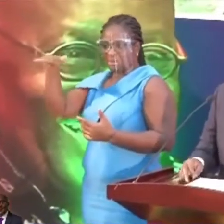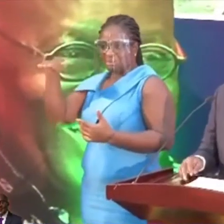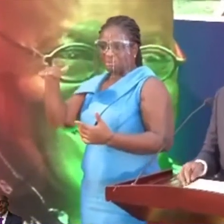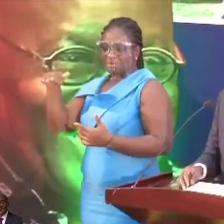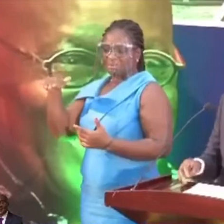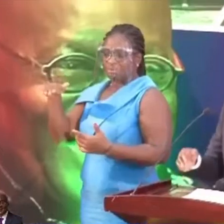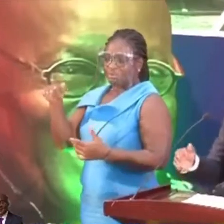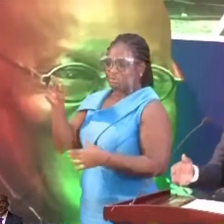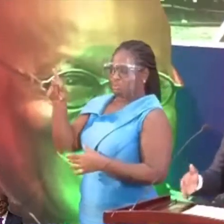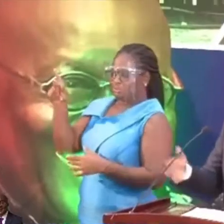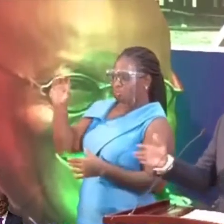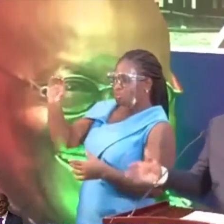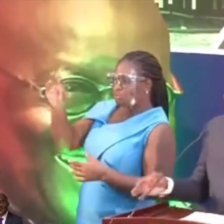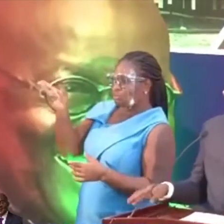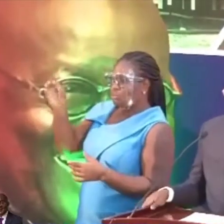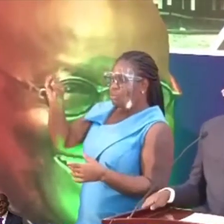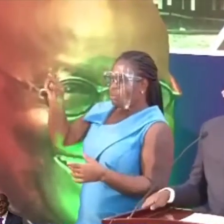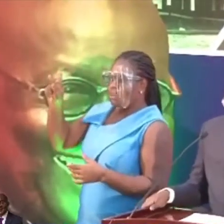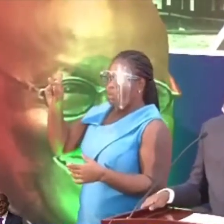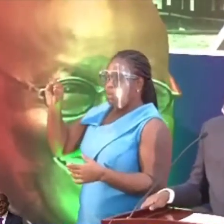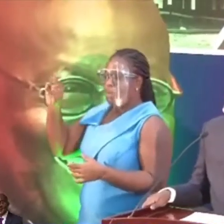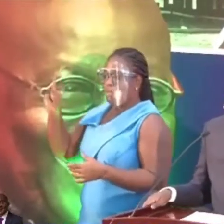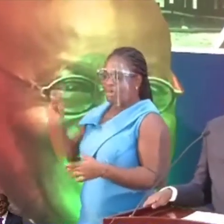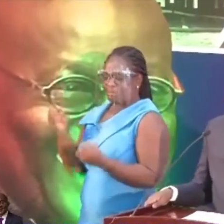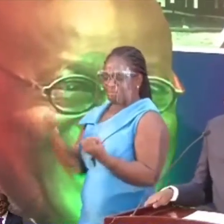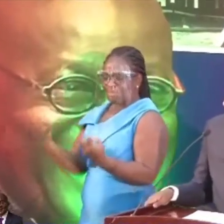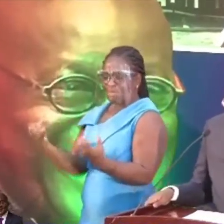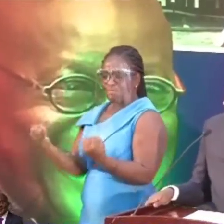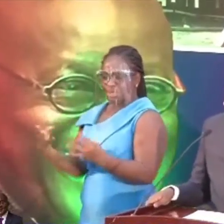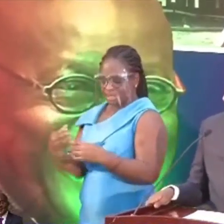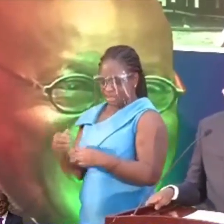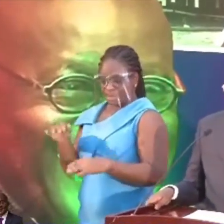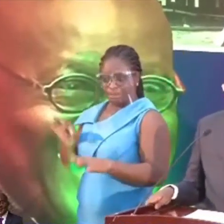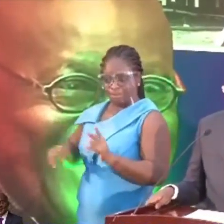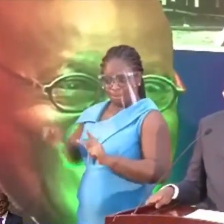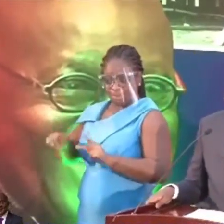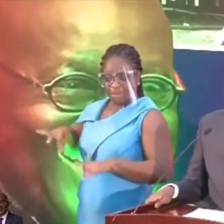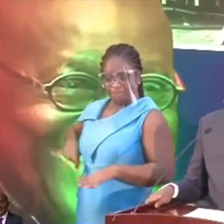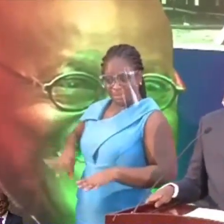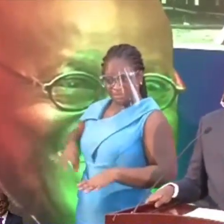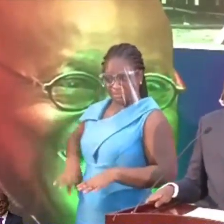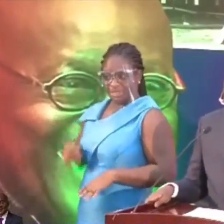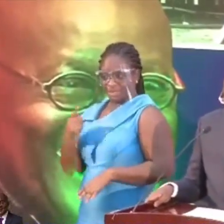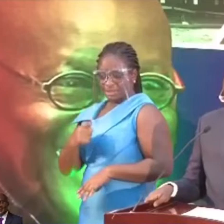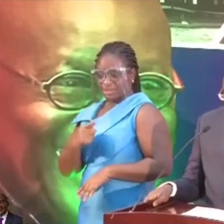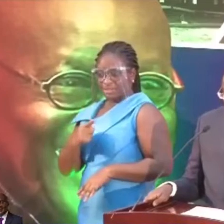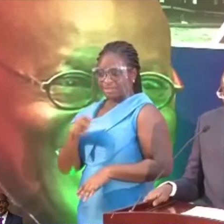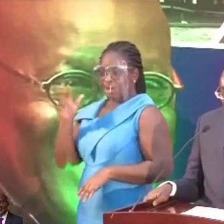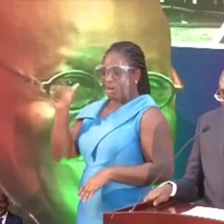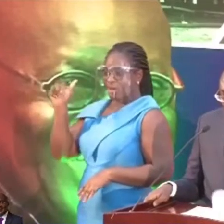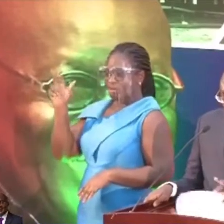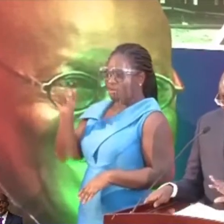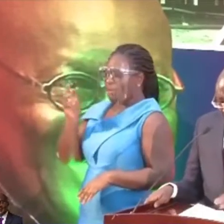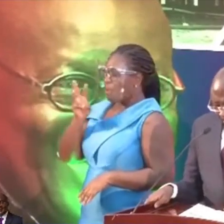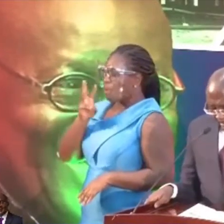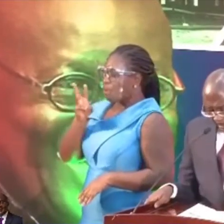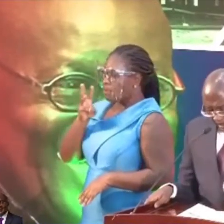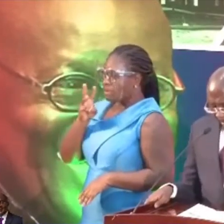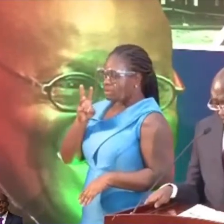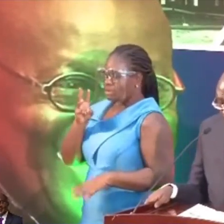Mamponse, Choko, and so on. Many, many communities have benefited from the Greater Accra Water